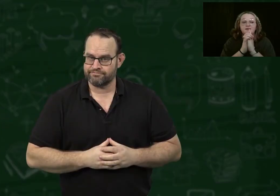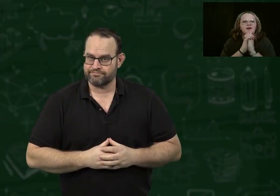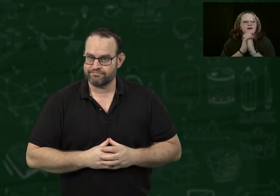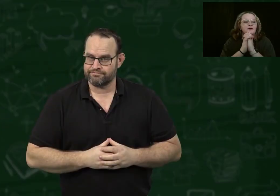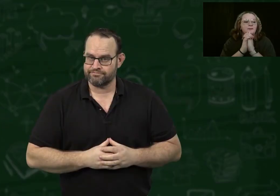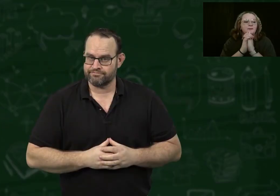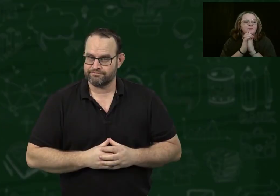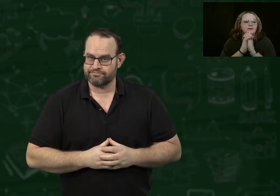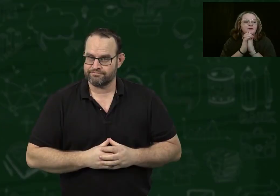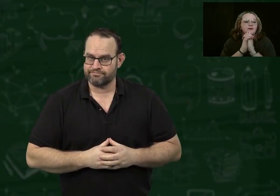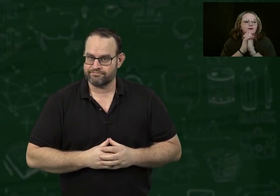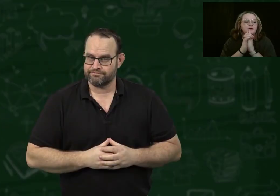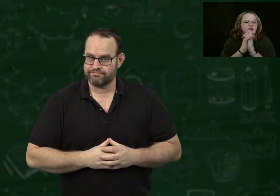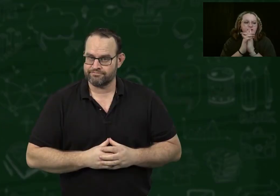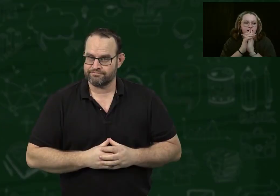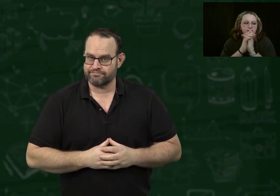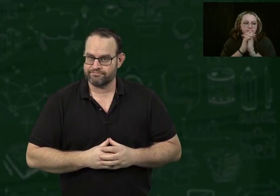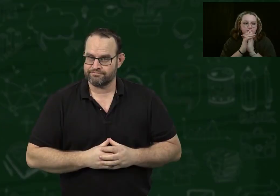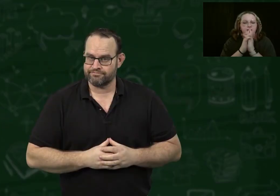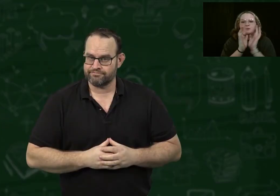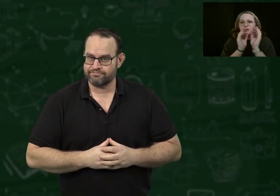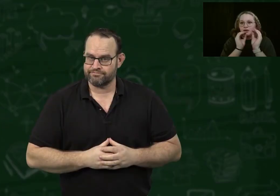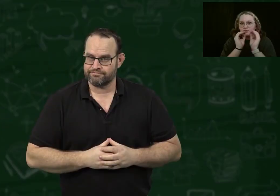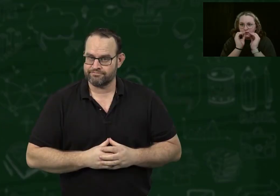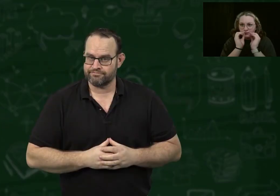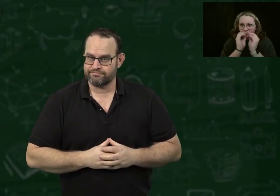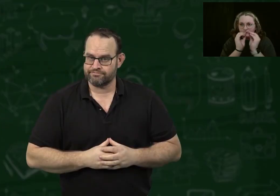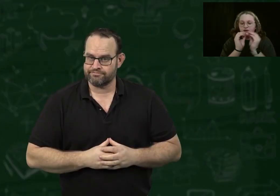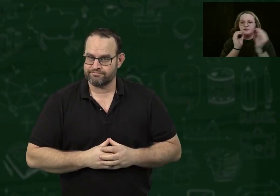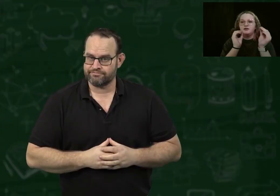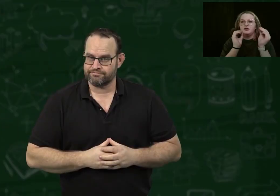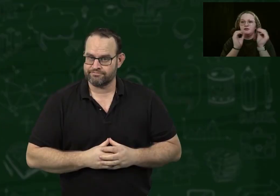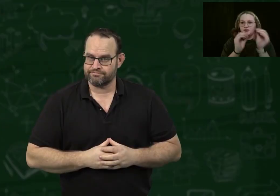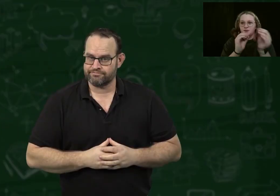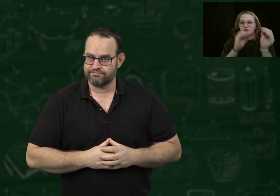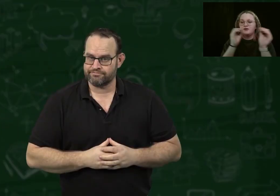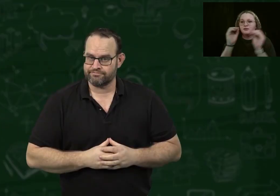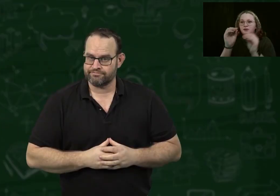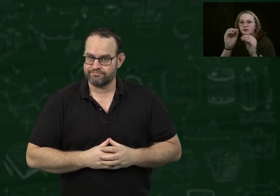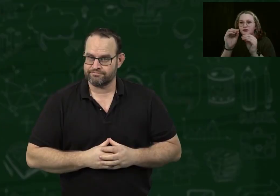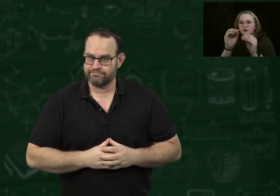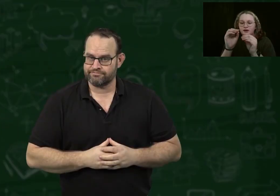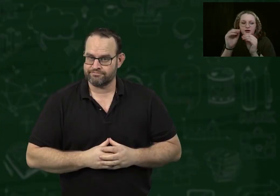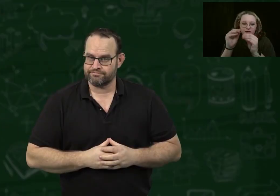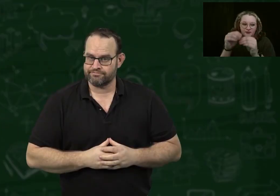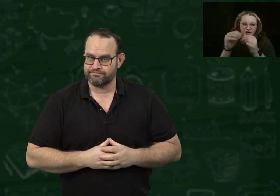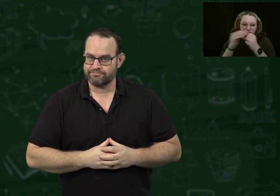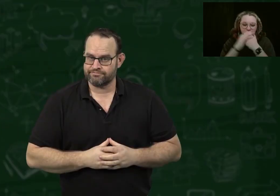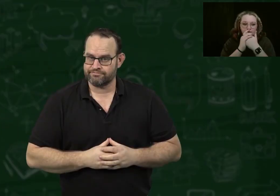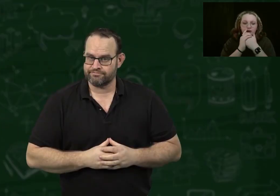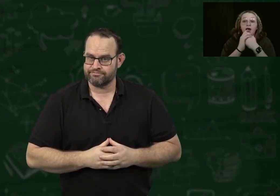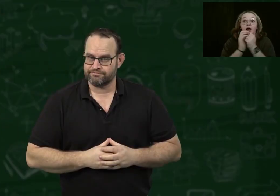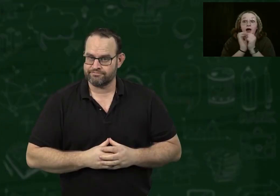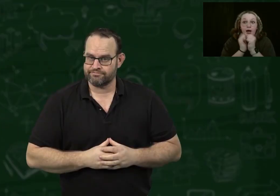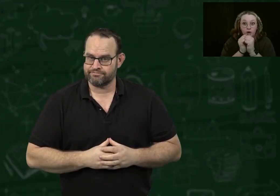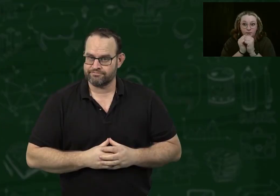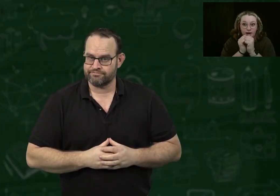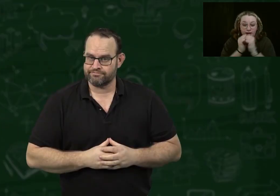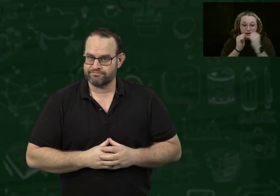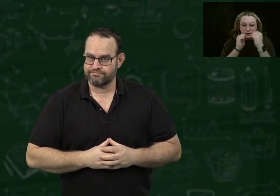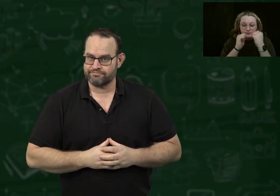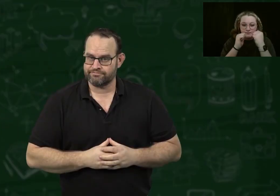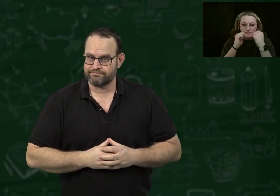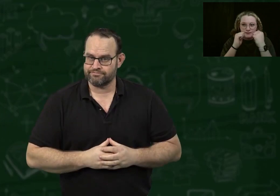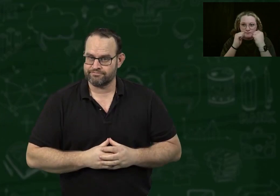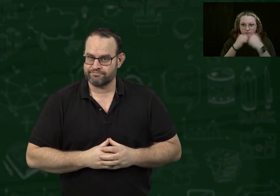because consecutive and interpreting meant something completely different than summarizing completely in consecutive interpreting. I hope